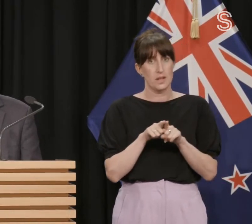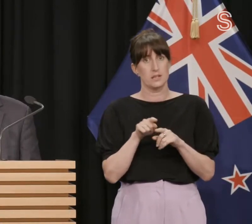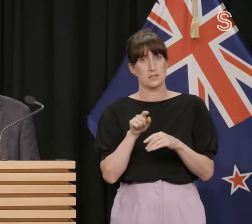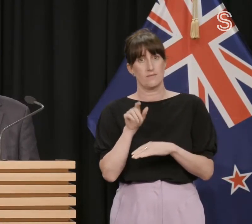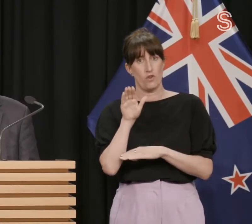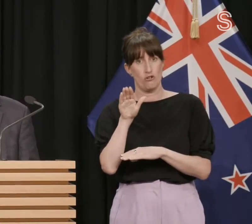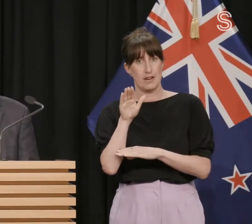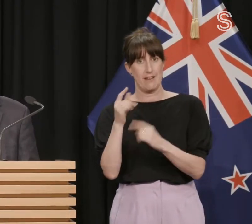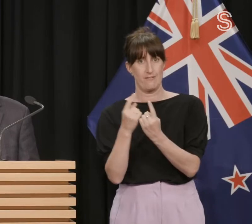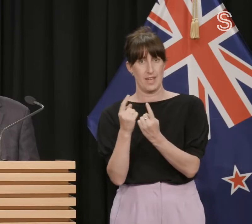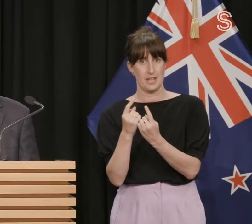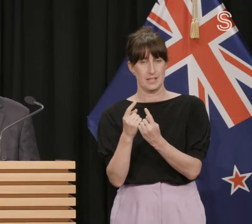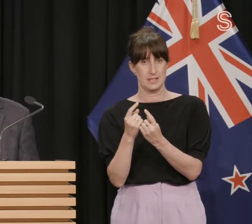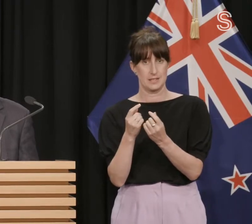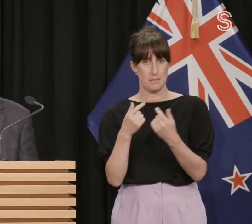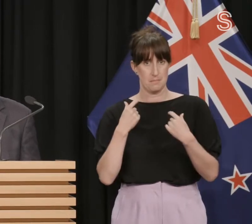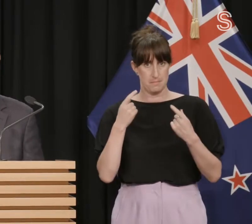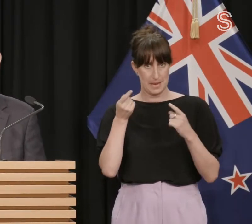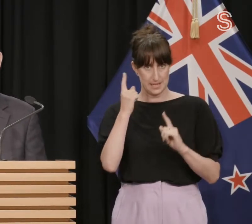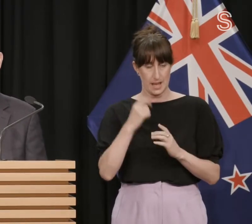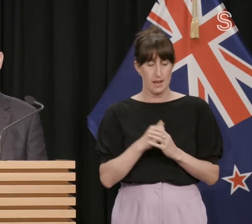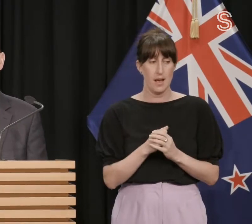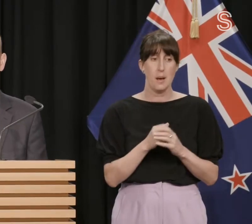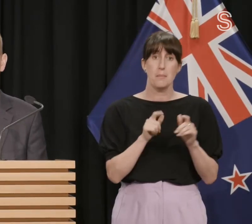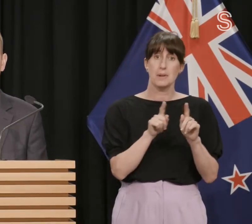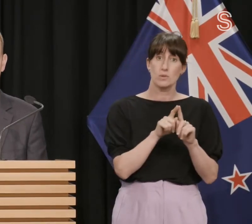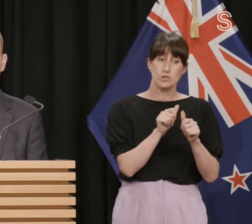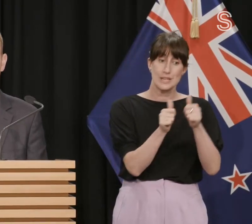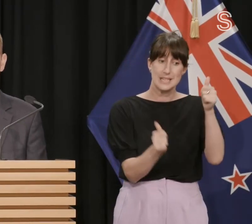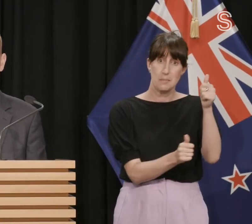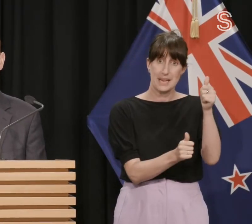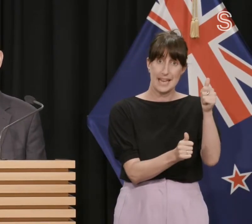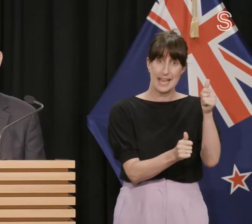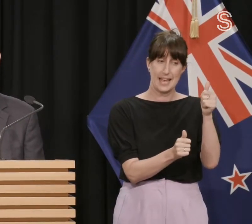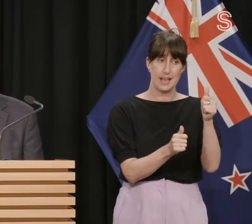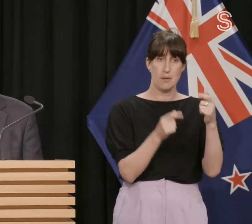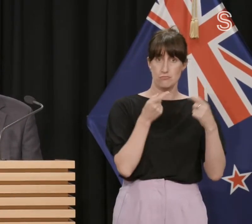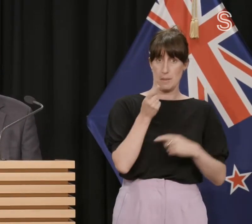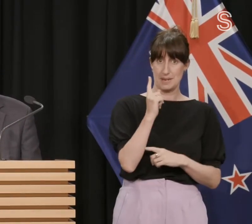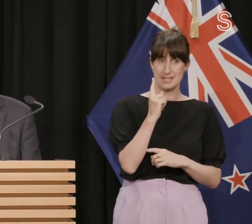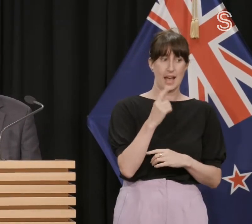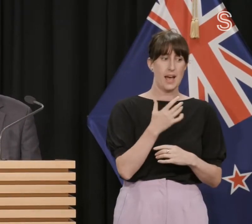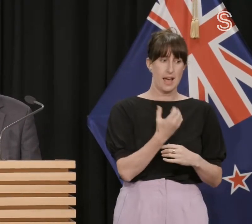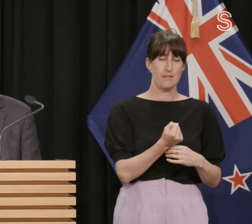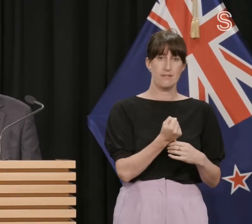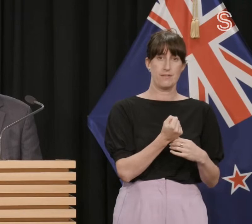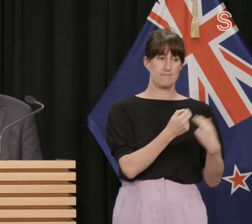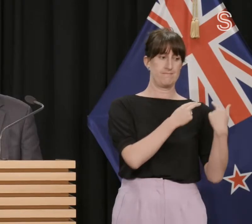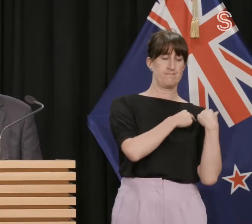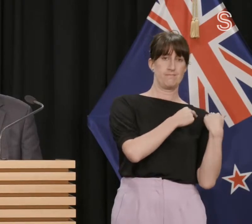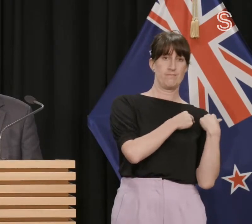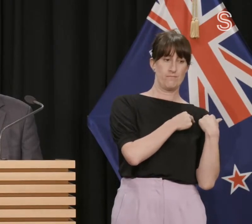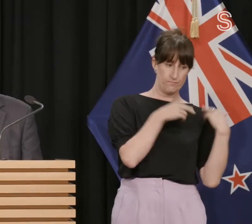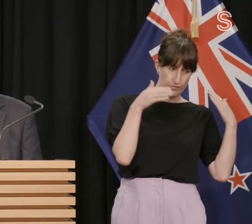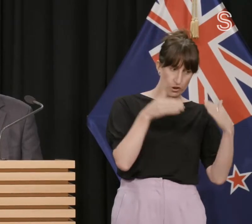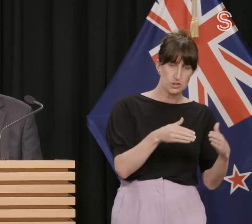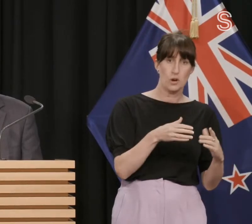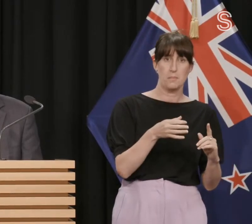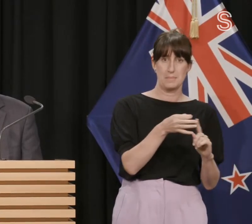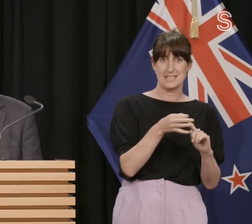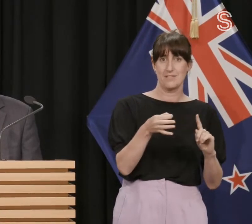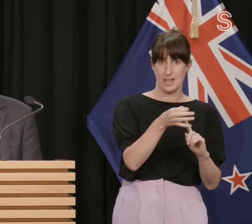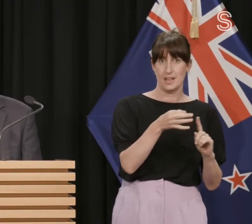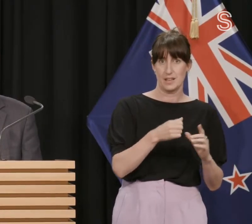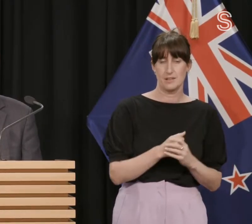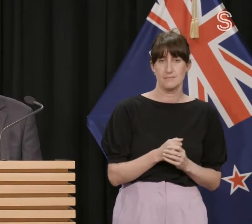and you'll note too that the Deputy Prime Minister is picking up an Associate Foreign Affairs role with a particular focus on the Pacific.